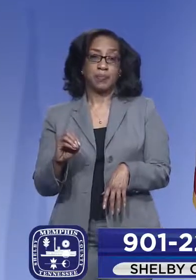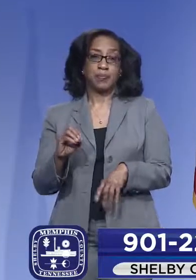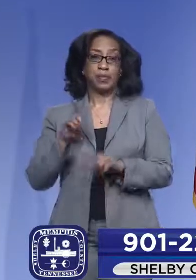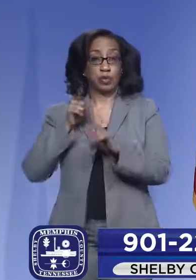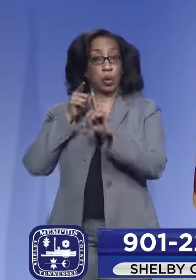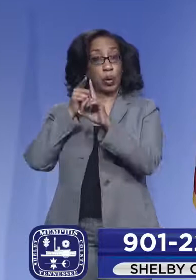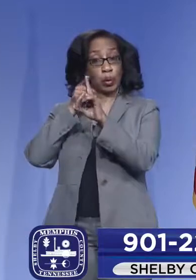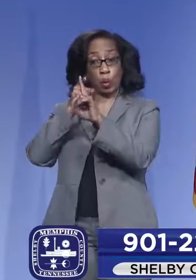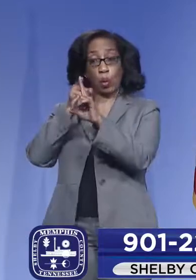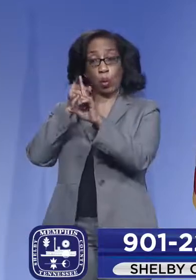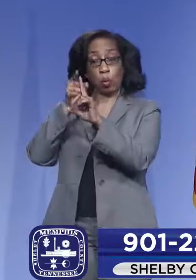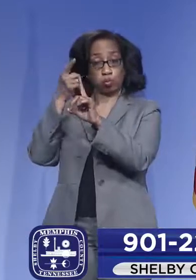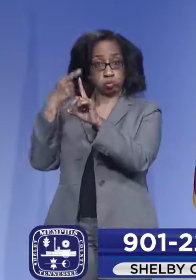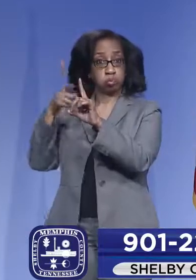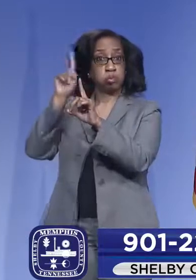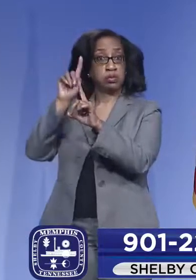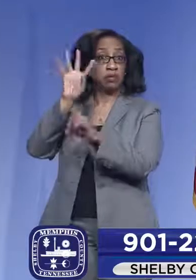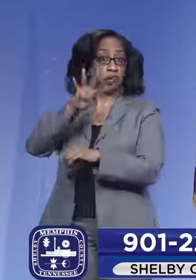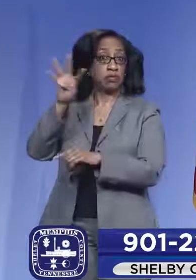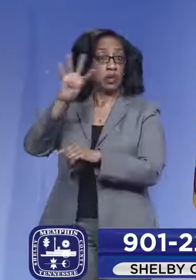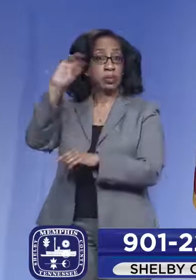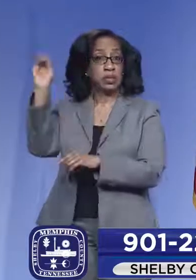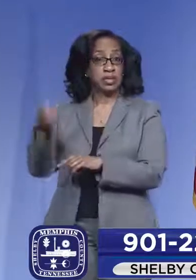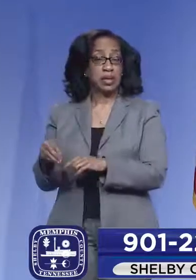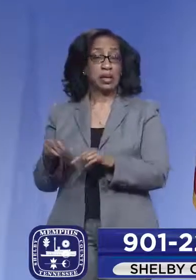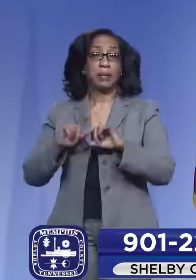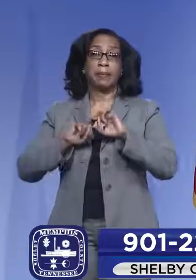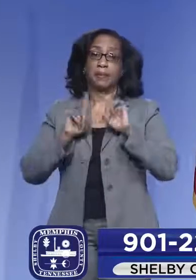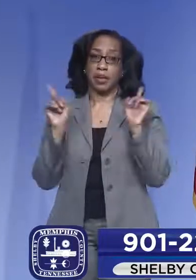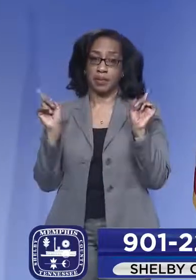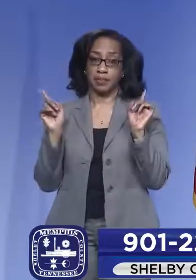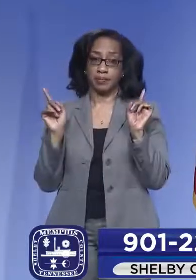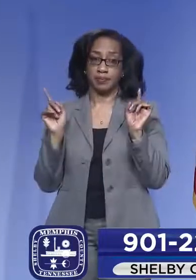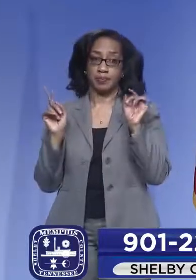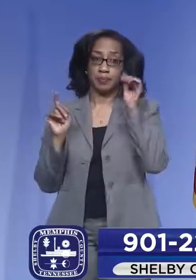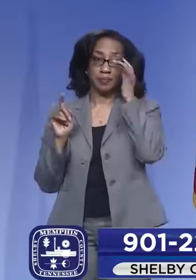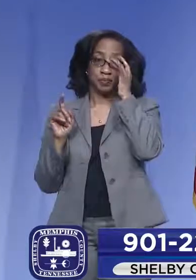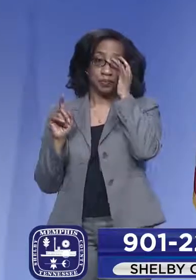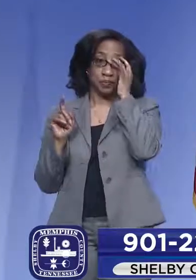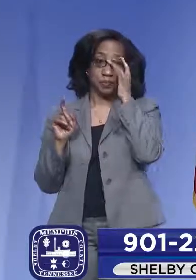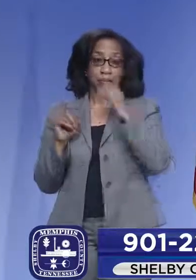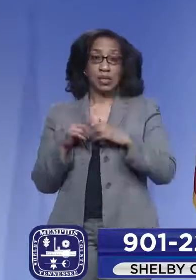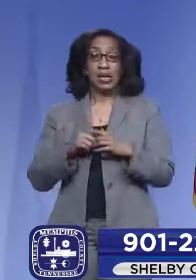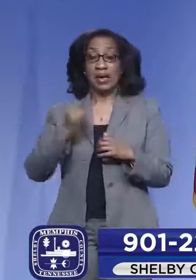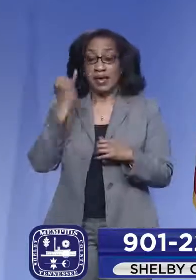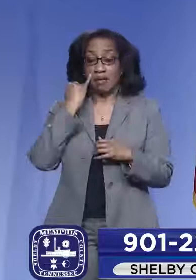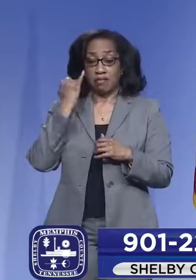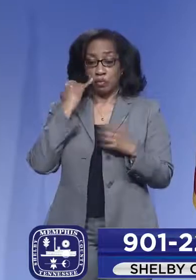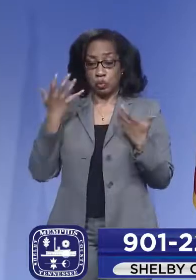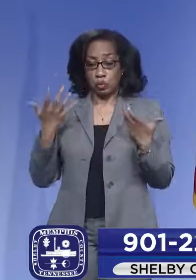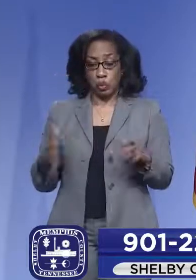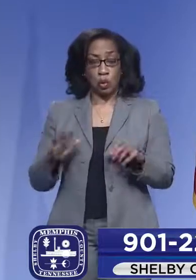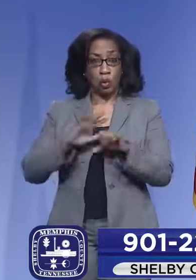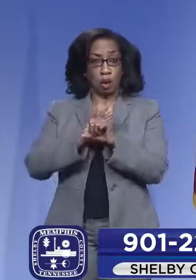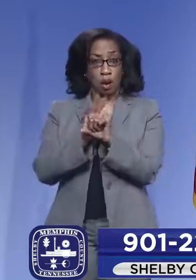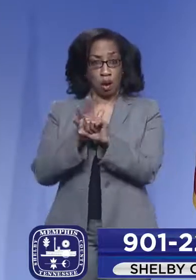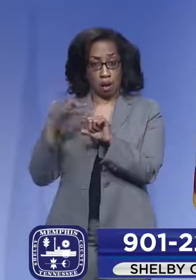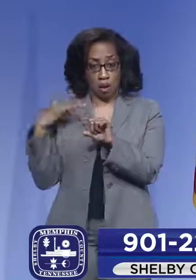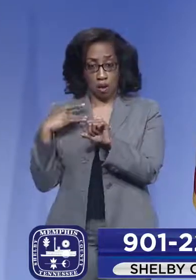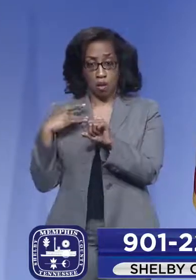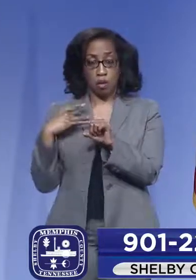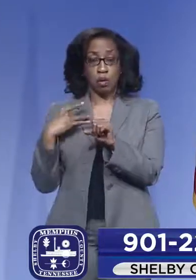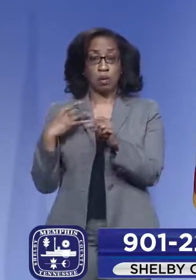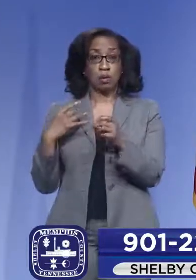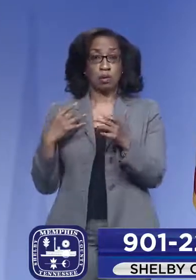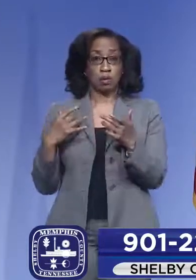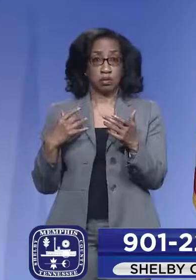reached. The off-ramp, the escape route, the end of the road